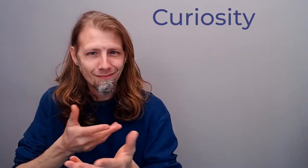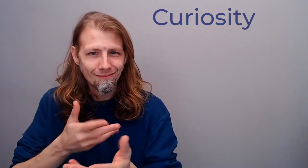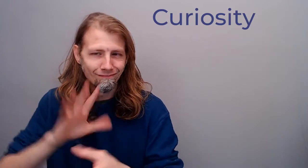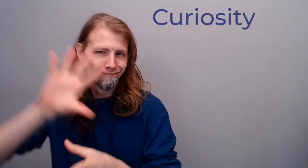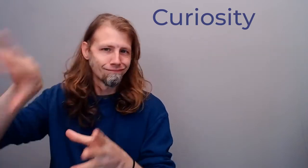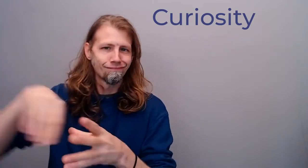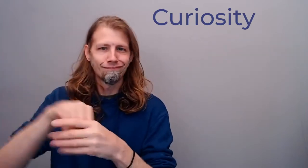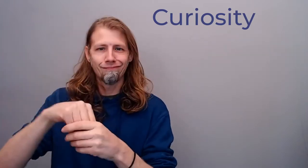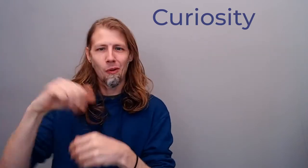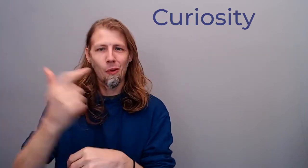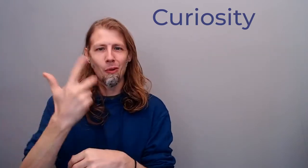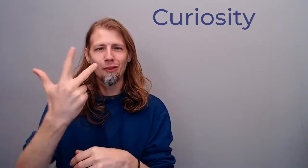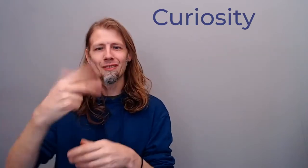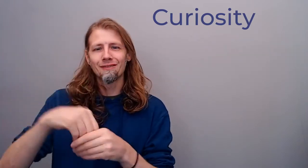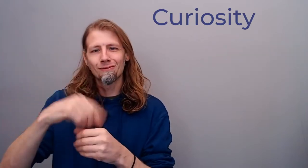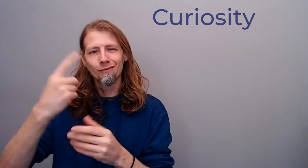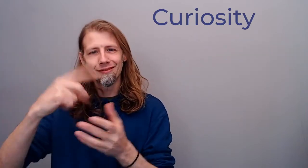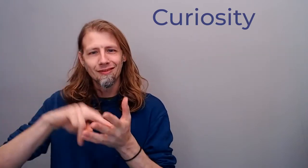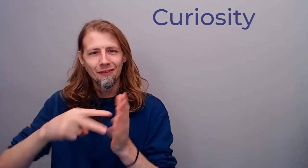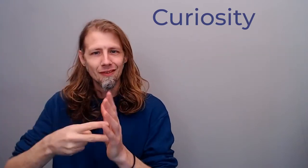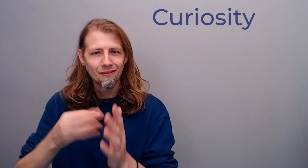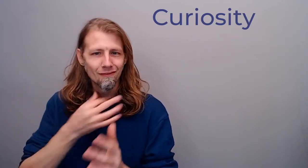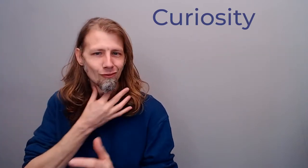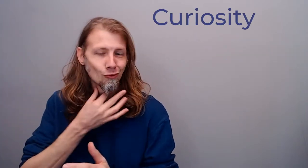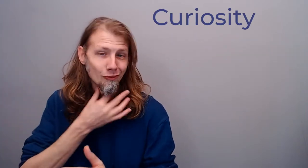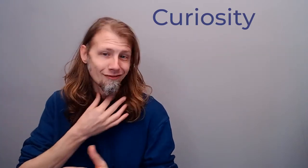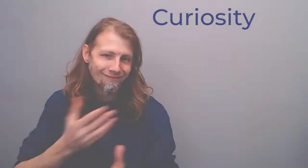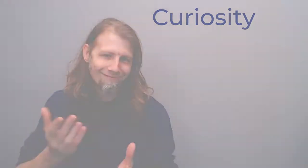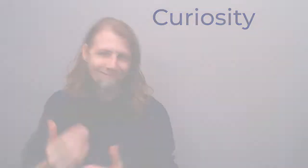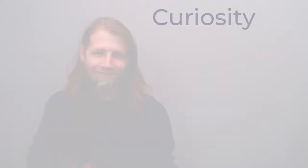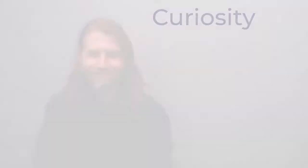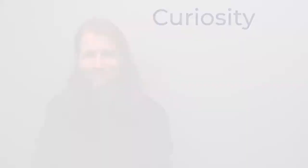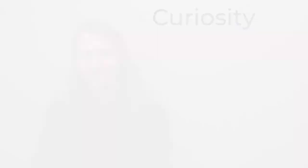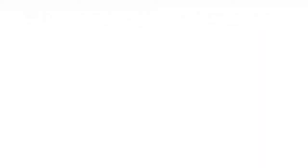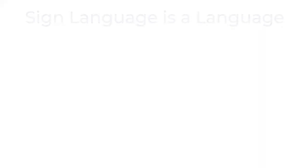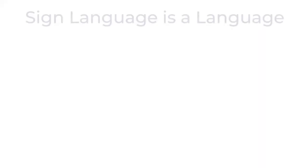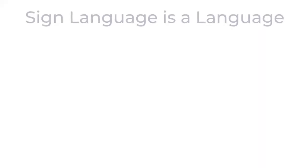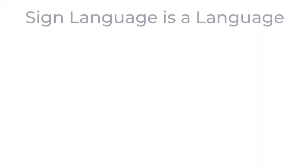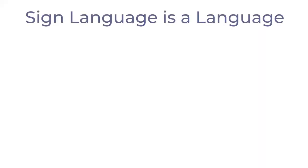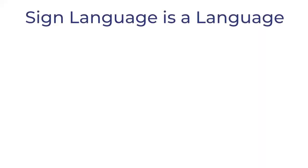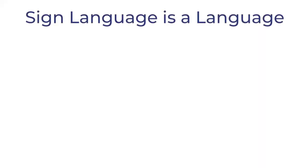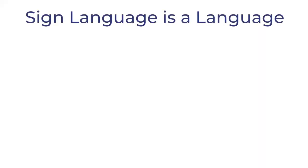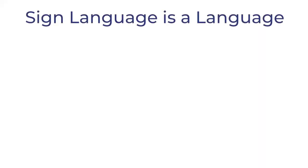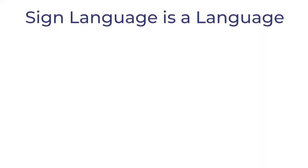teachers. All 3 of these definitions make up curiosity.